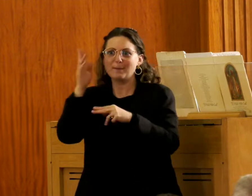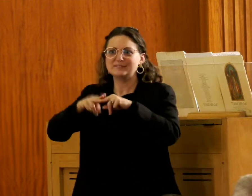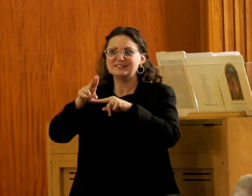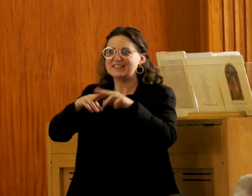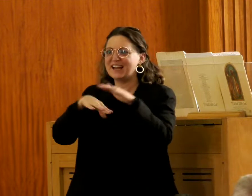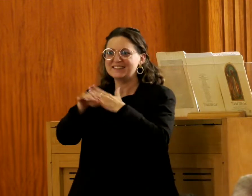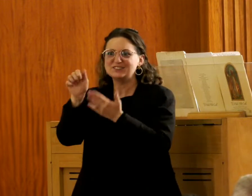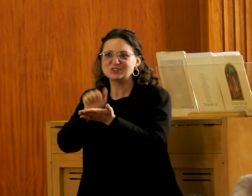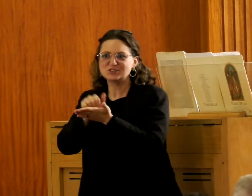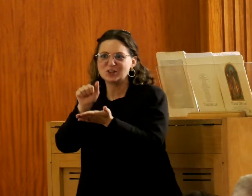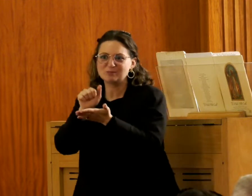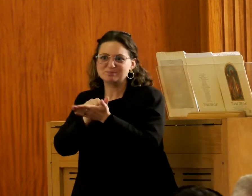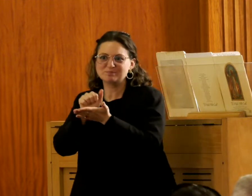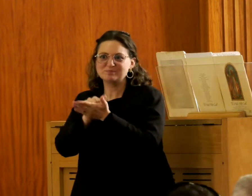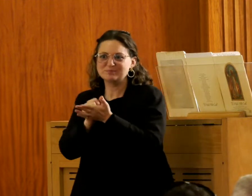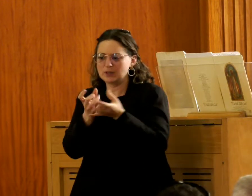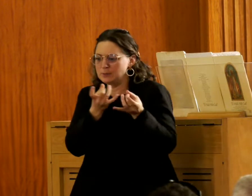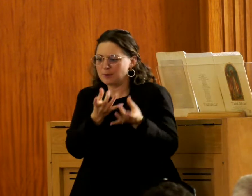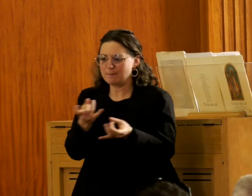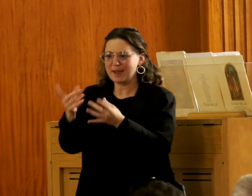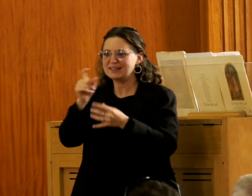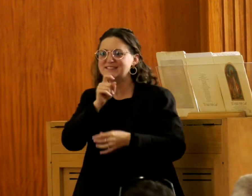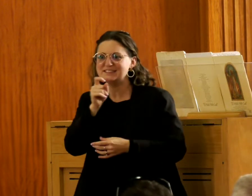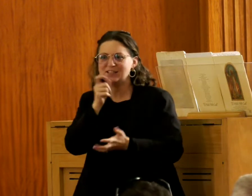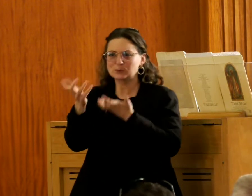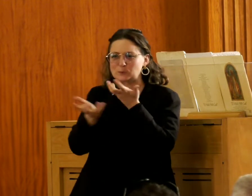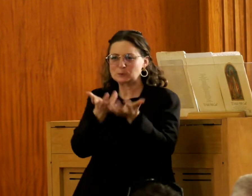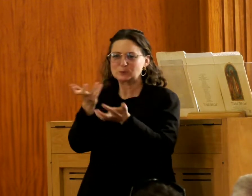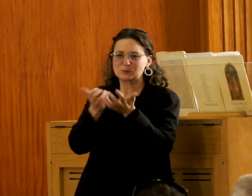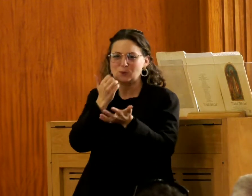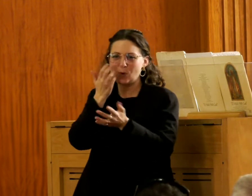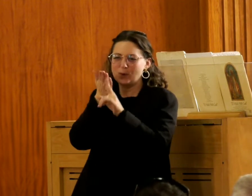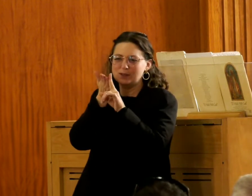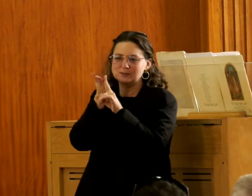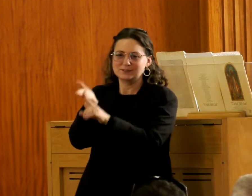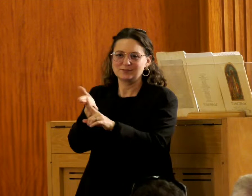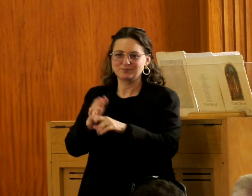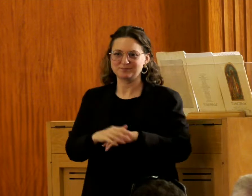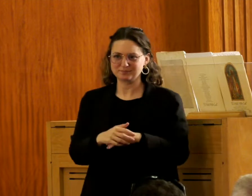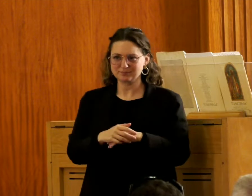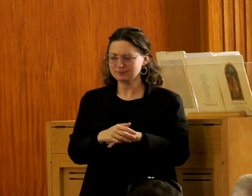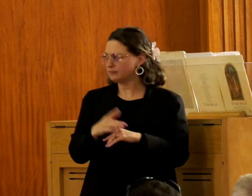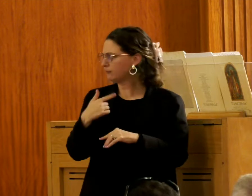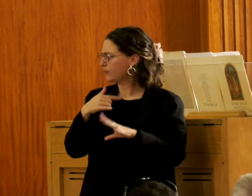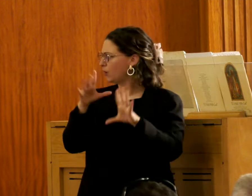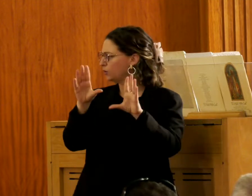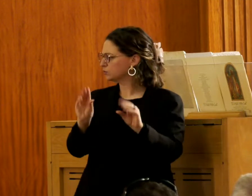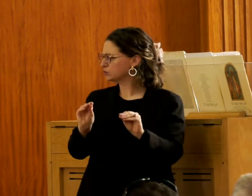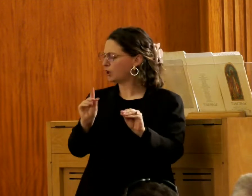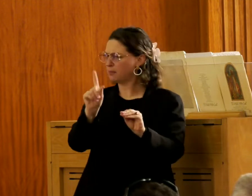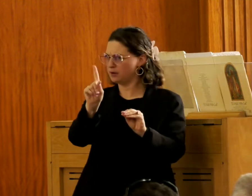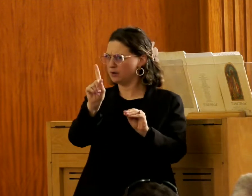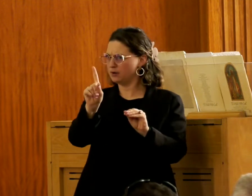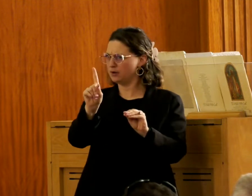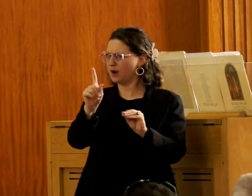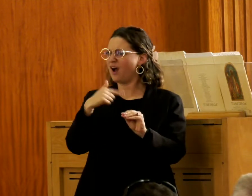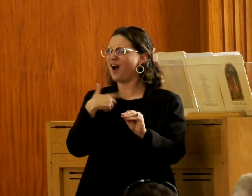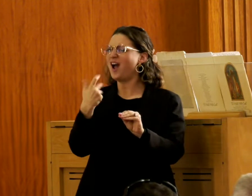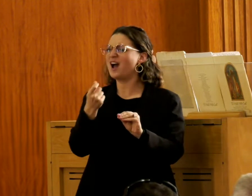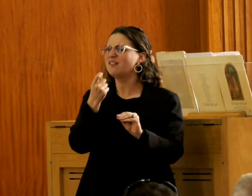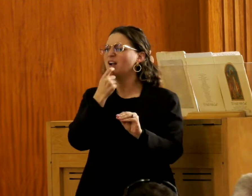shop and helped her mother prepare dinner. Joan left, I'll stop there, I've got my own